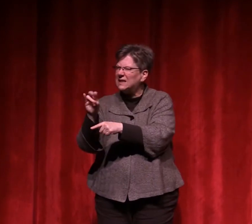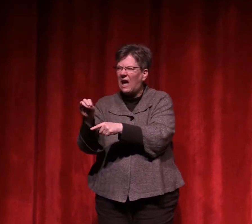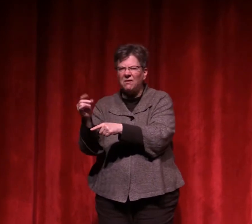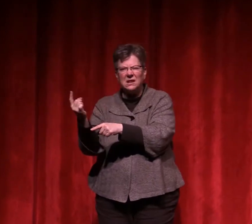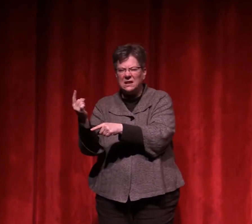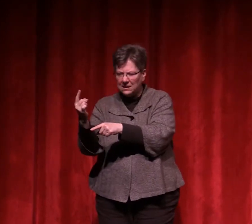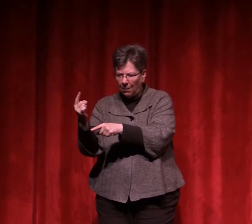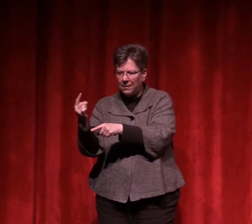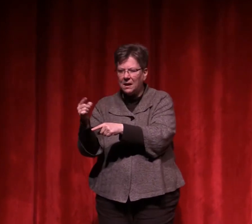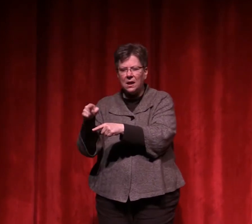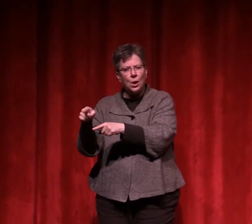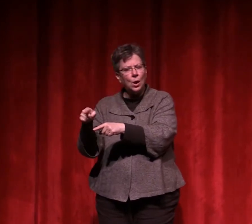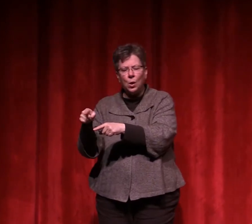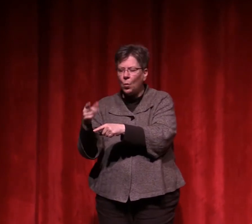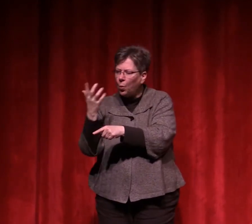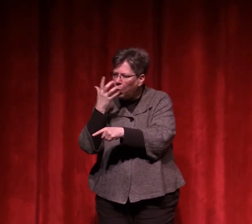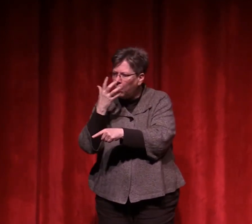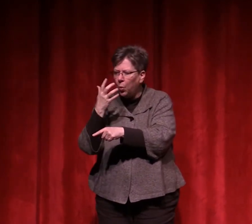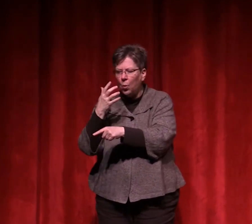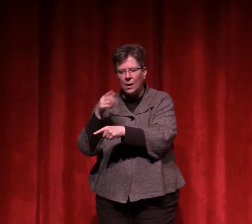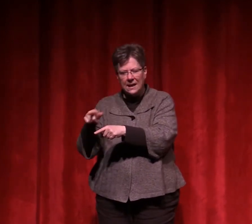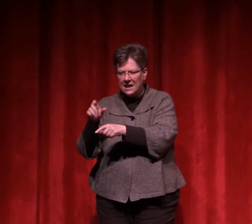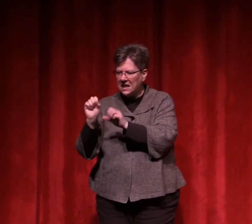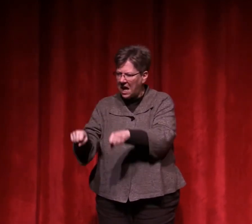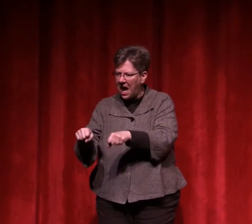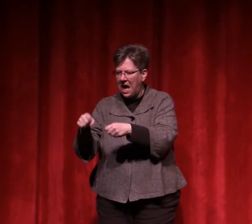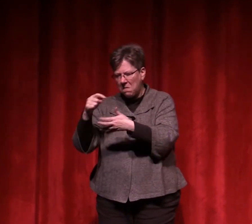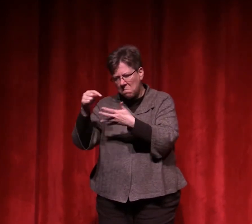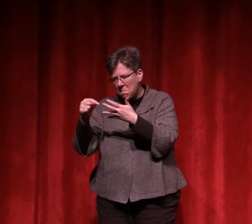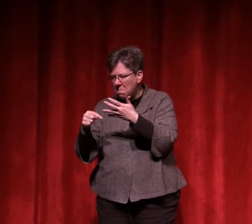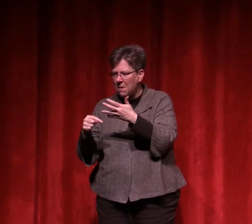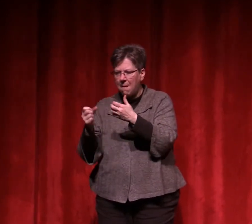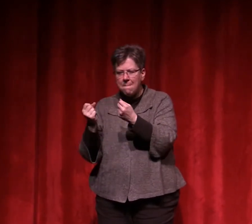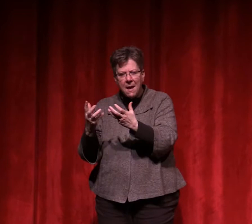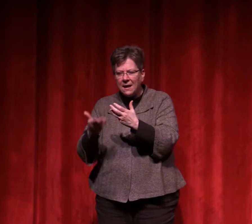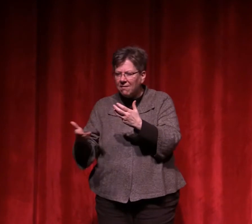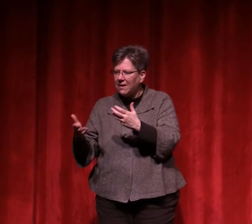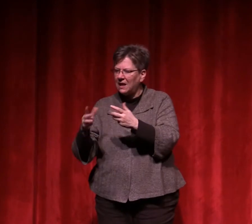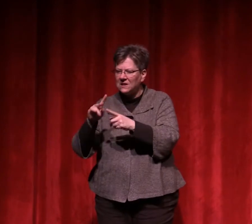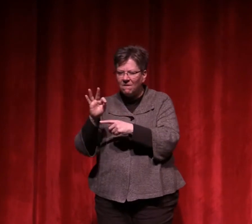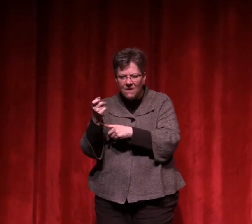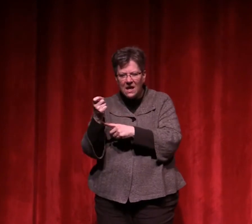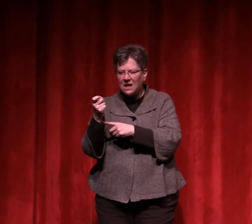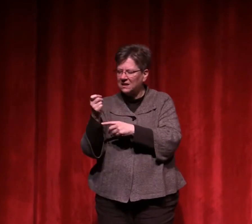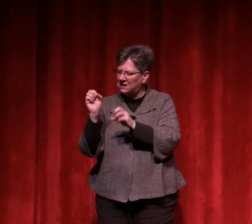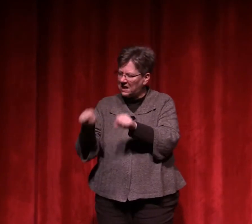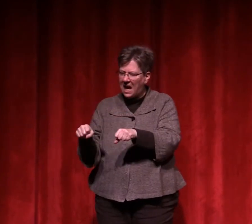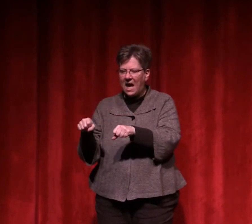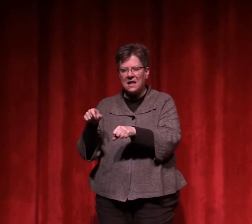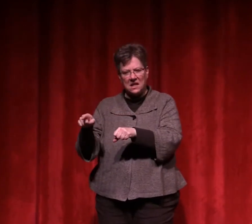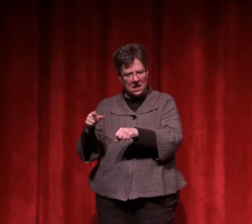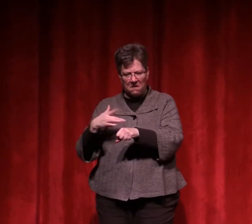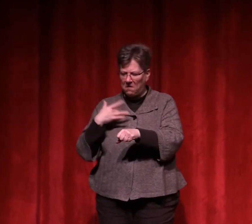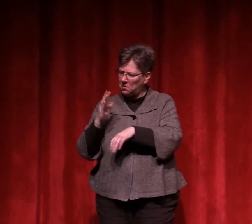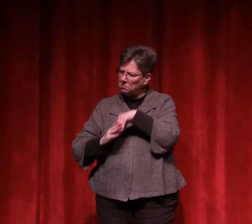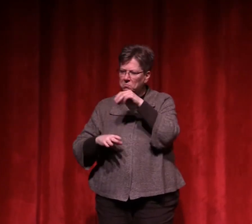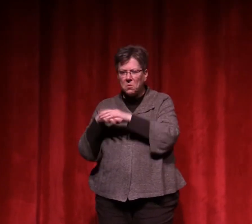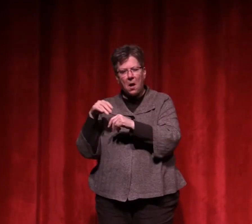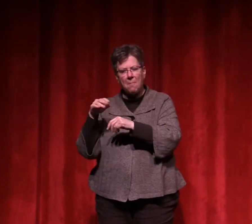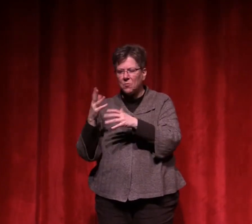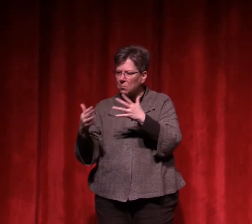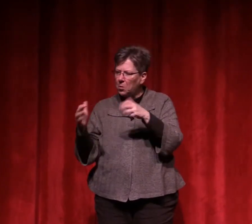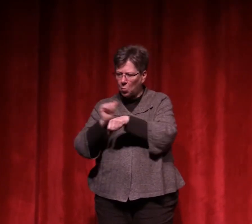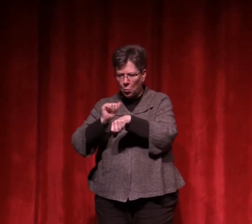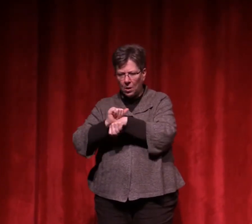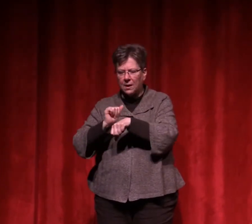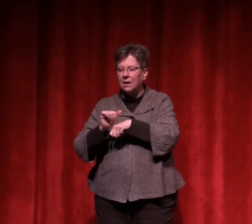old and a dynamo. He could be everywhere at once and working on just about anything on the plane and feel very comfortable with it,